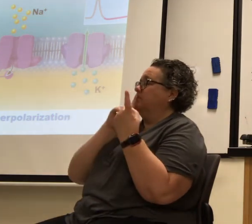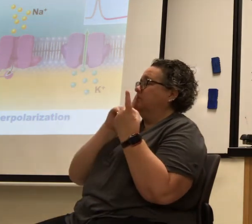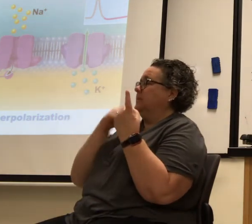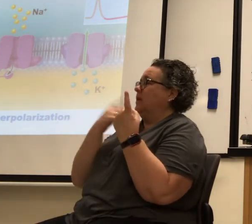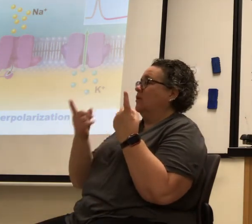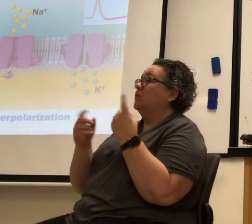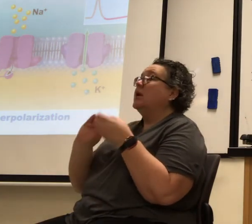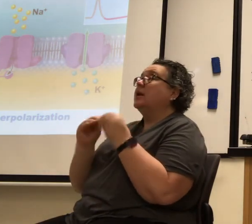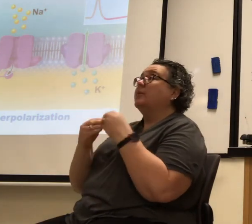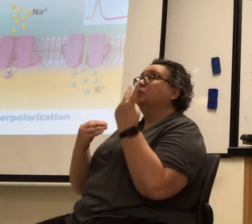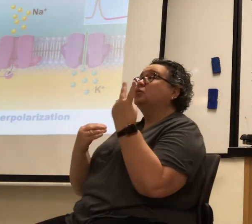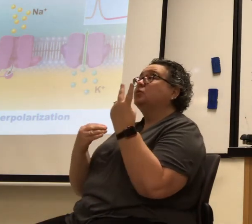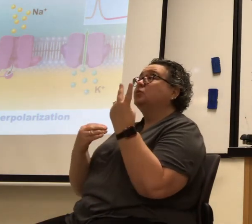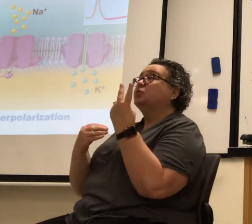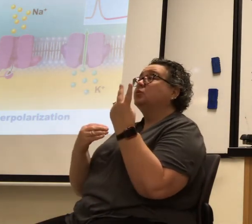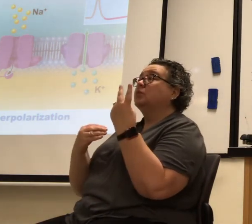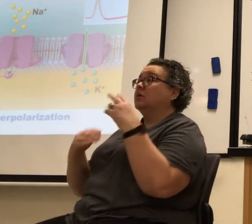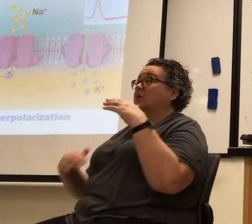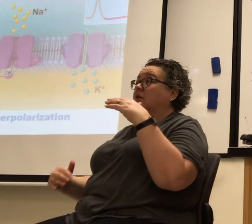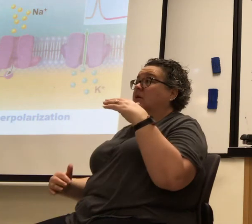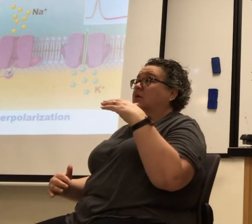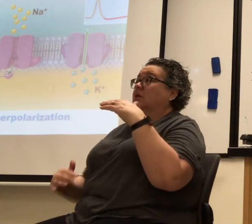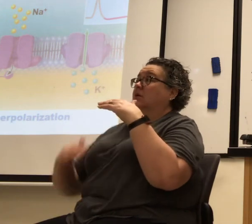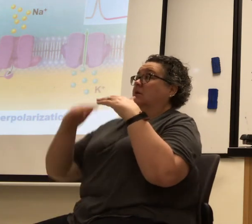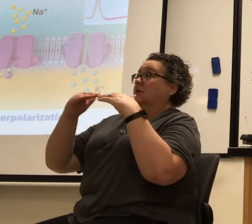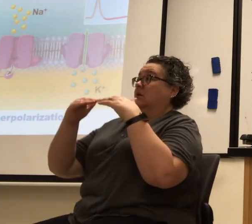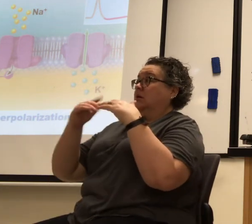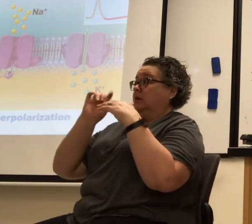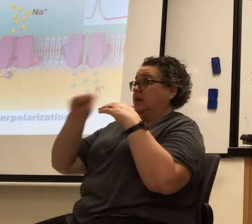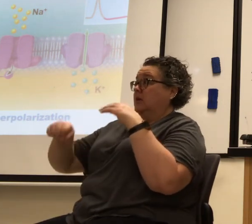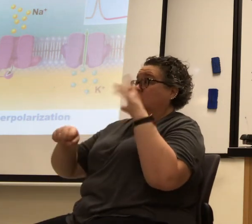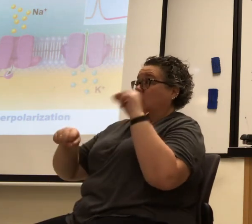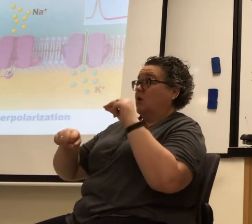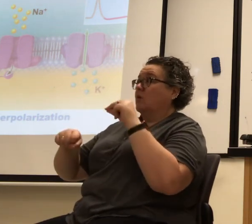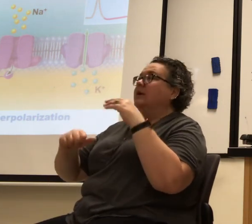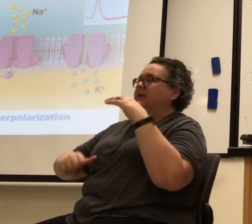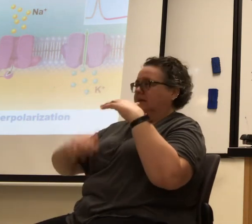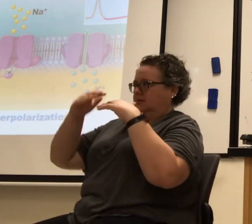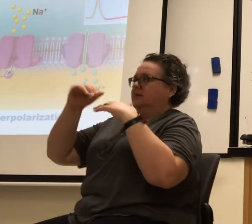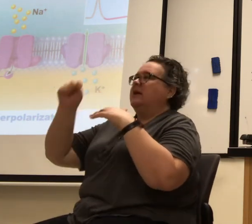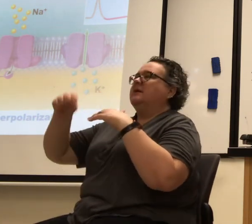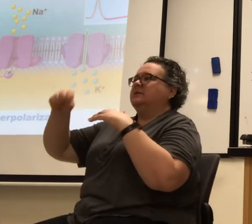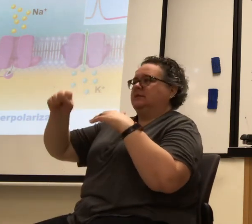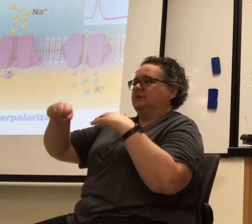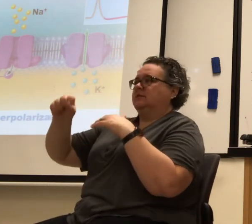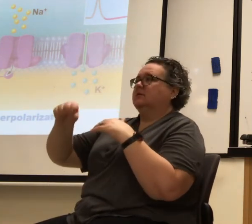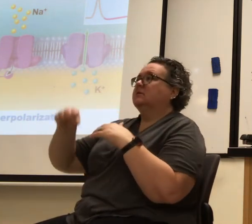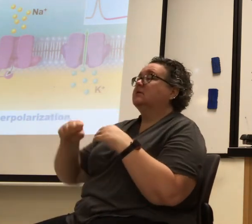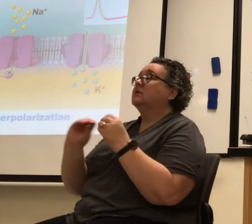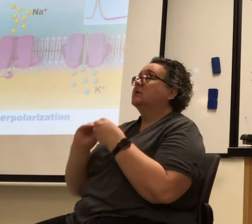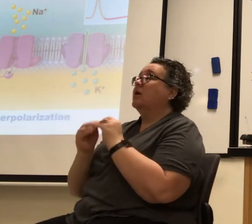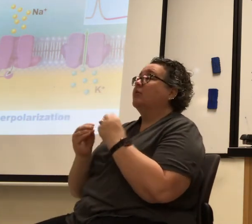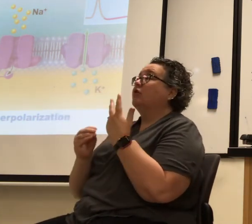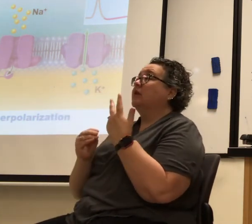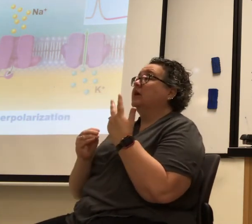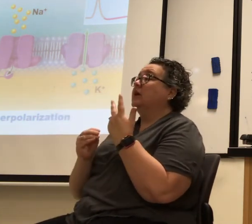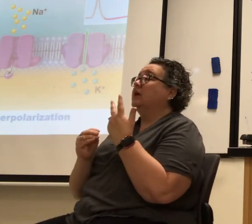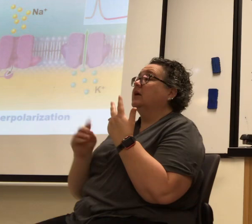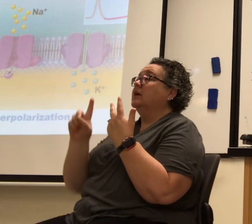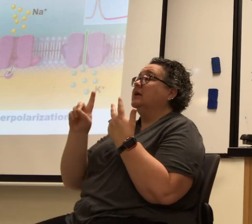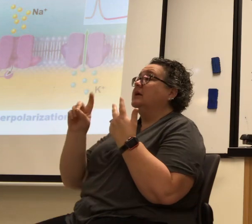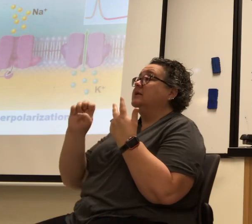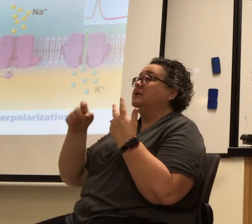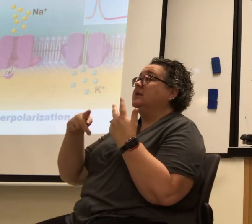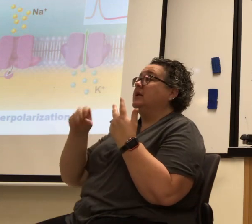reach, number 2, did you reach threshold potential? Yes or no? Yes. Yes, you did. Number 3, for the